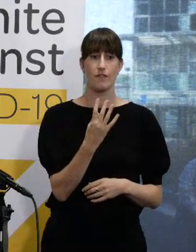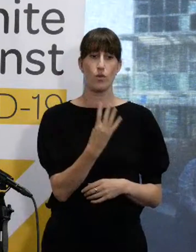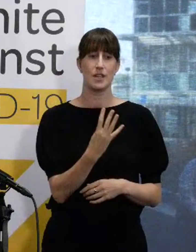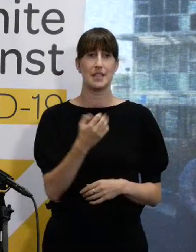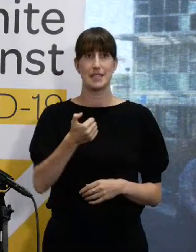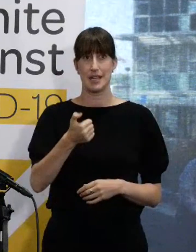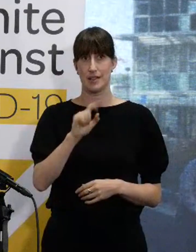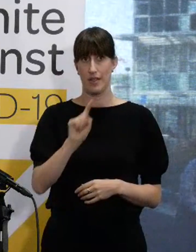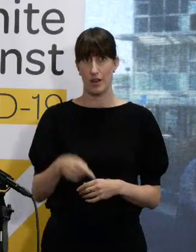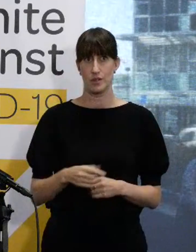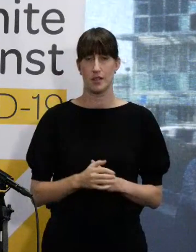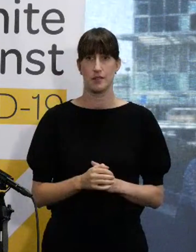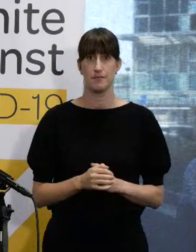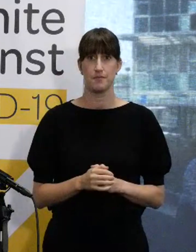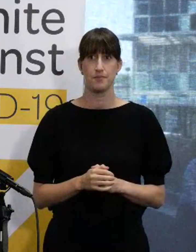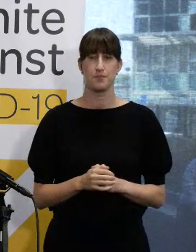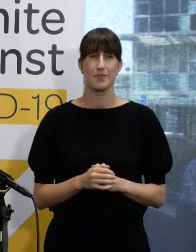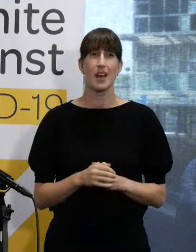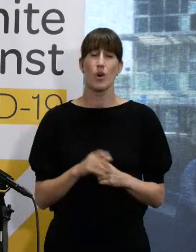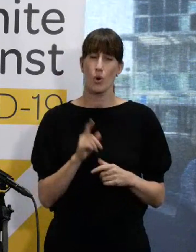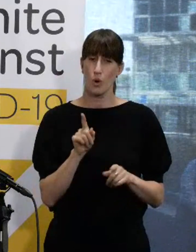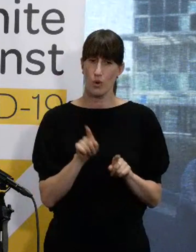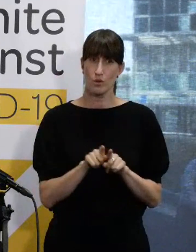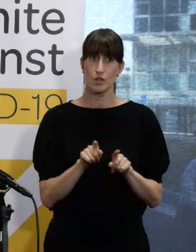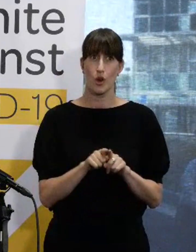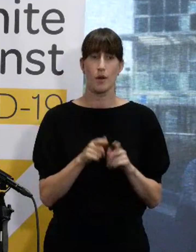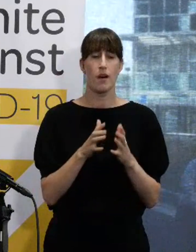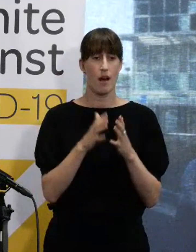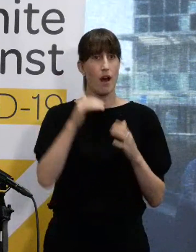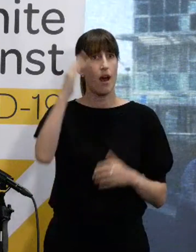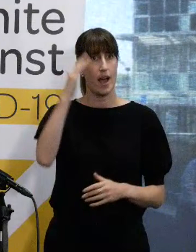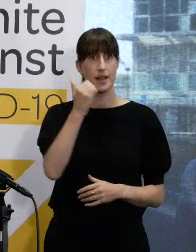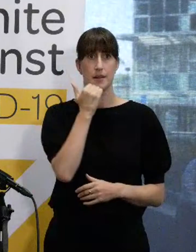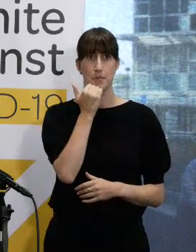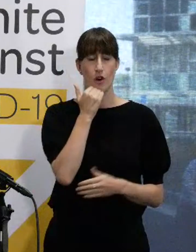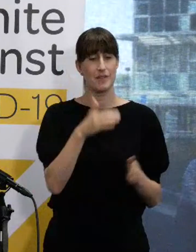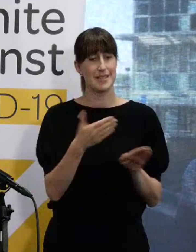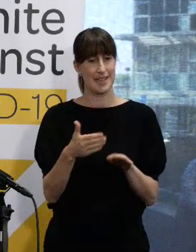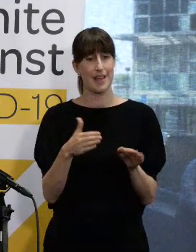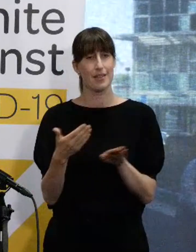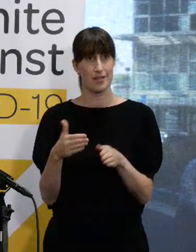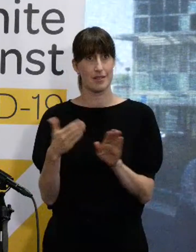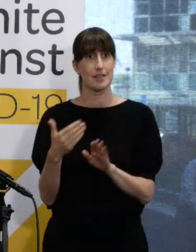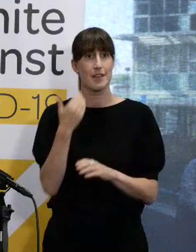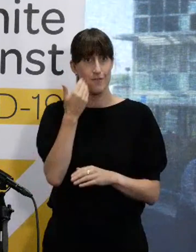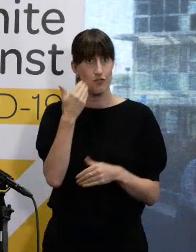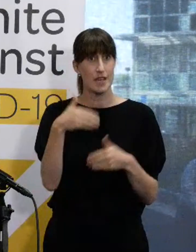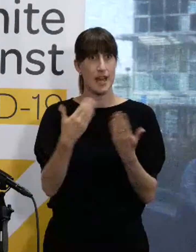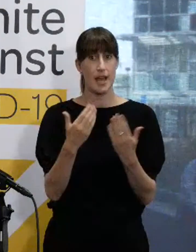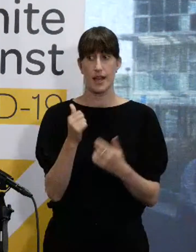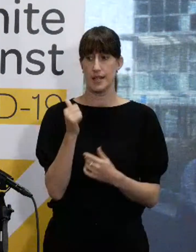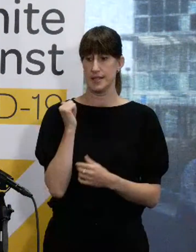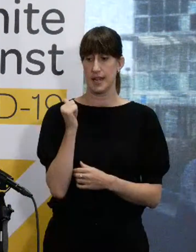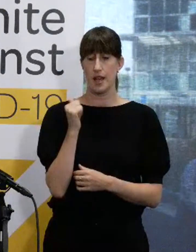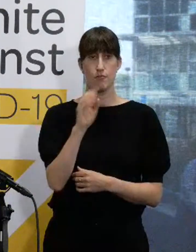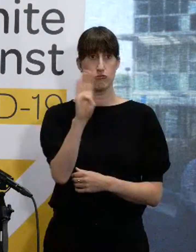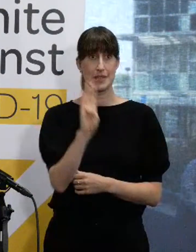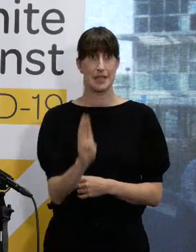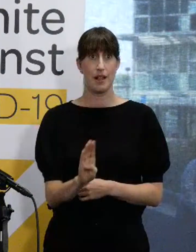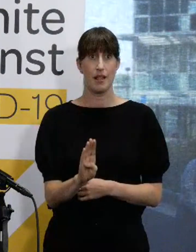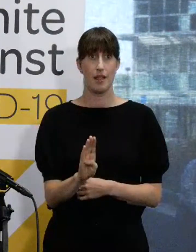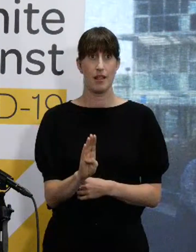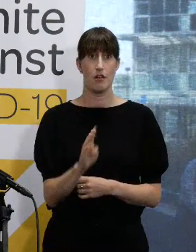There are also significant numbers of deaths being reported every day. I think yesterday Brazil reported for the first time that